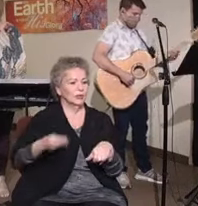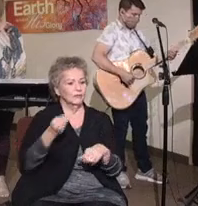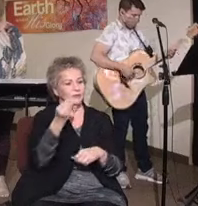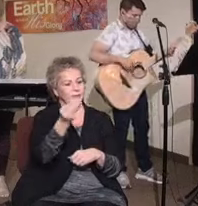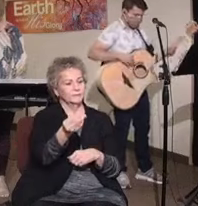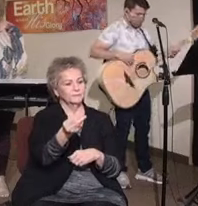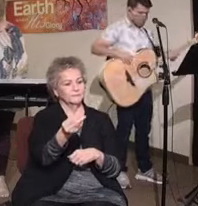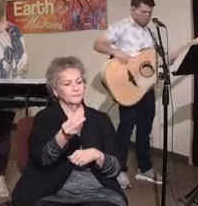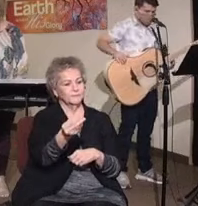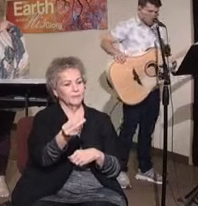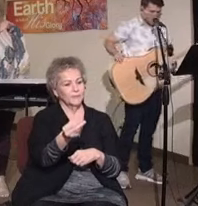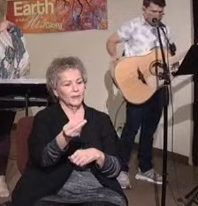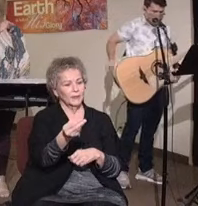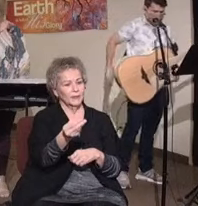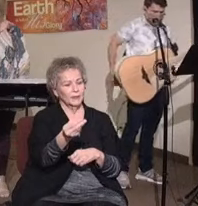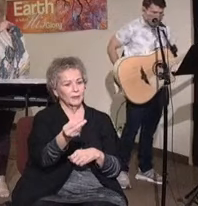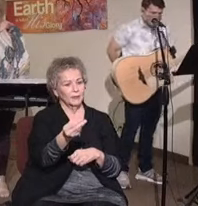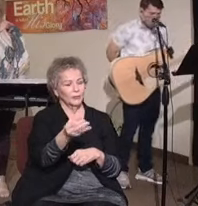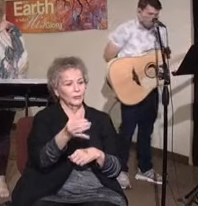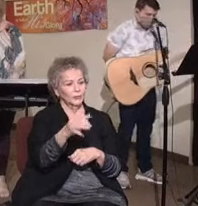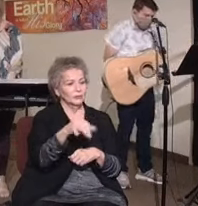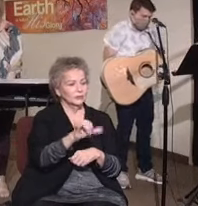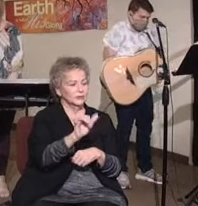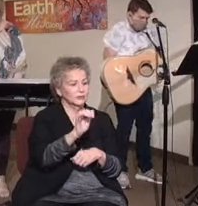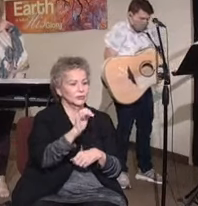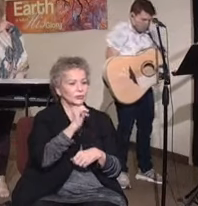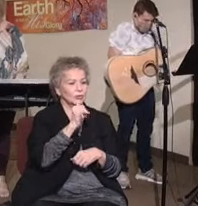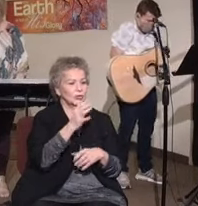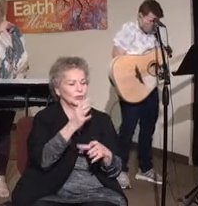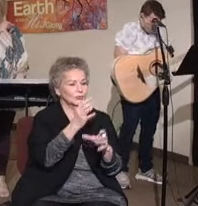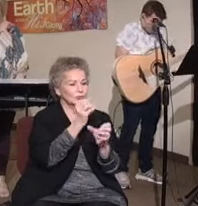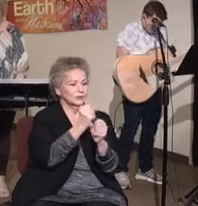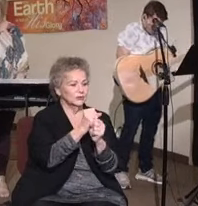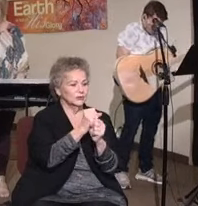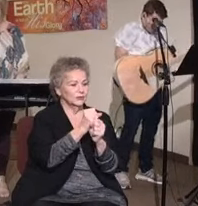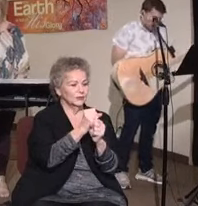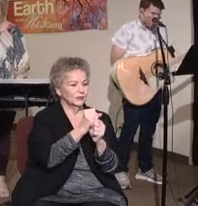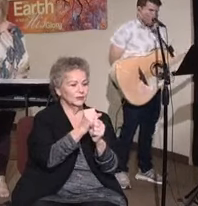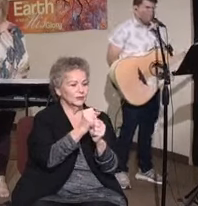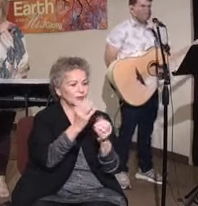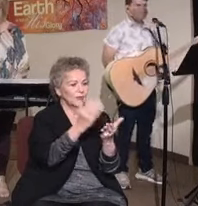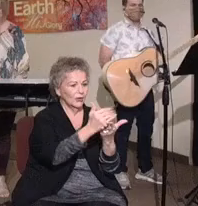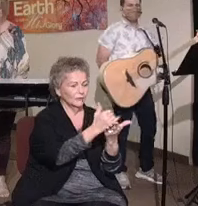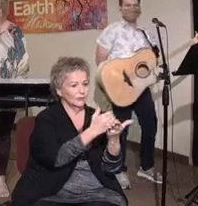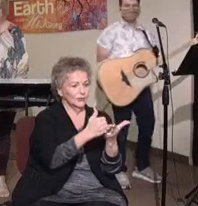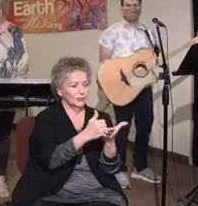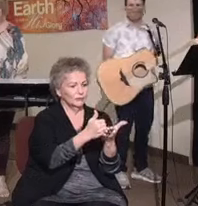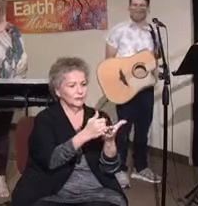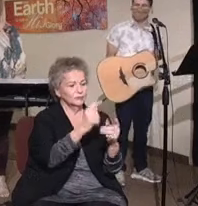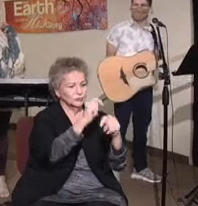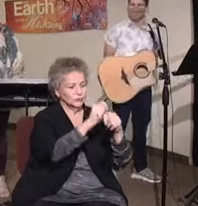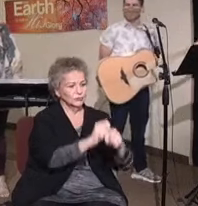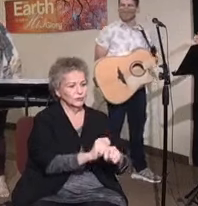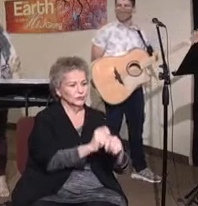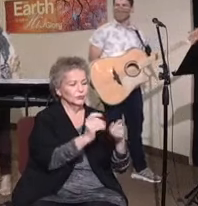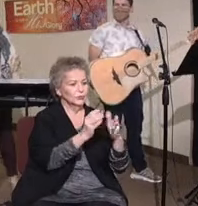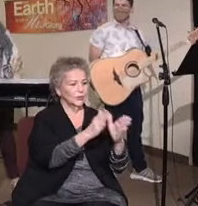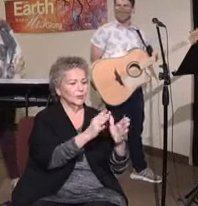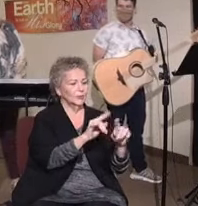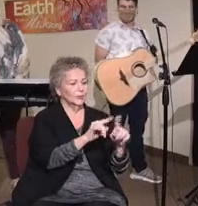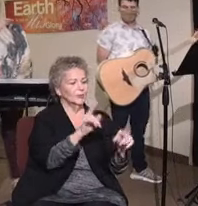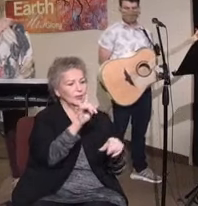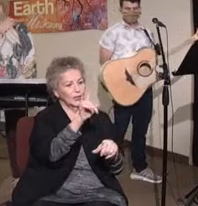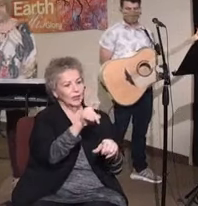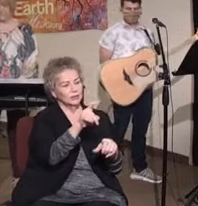We are still not taking or receiving our offerings the traditional way, but we would ask today that if